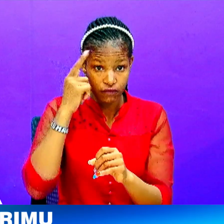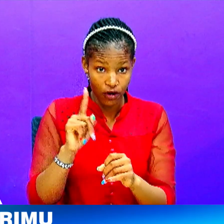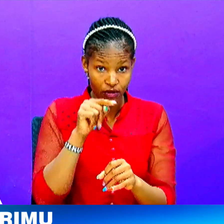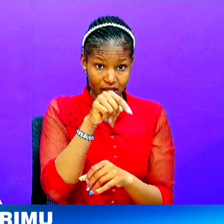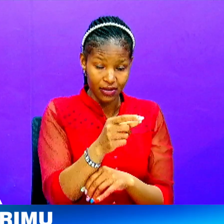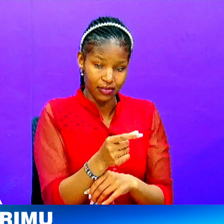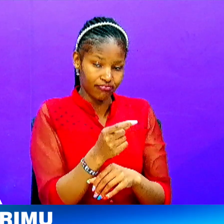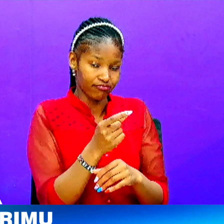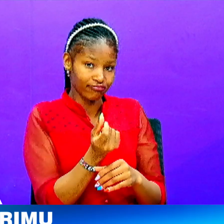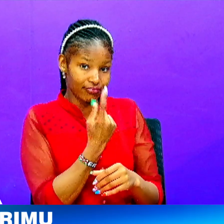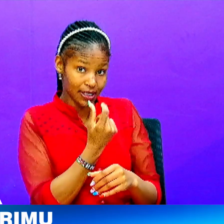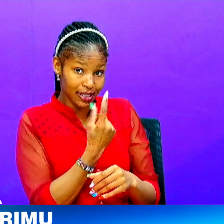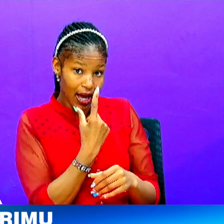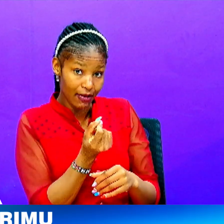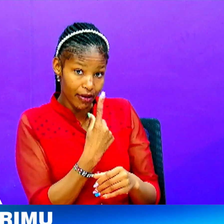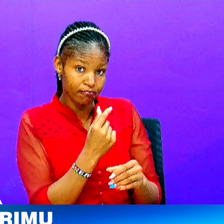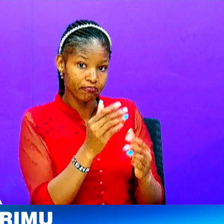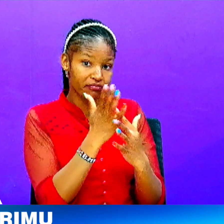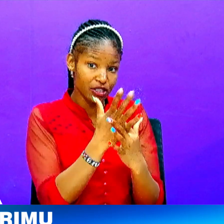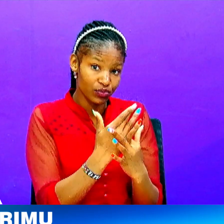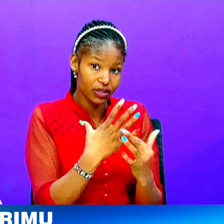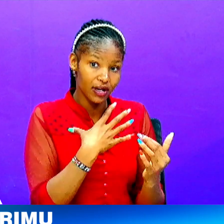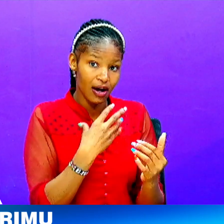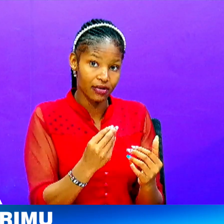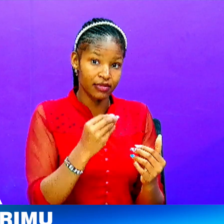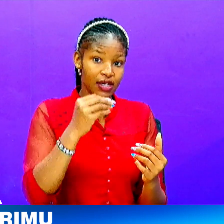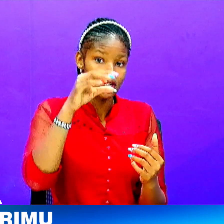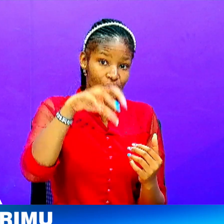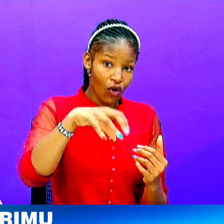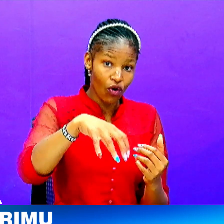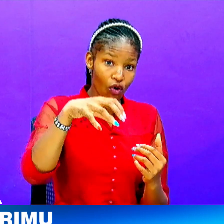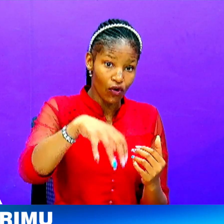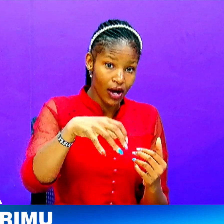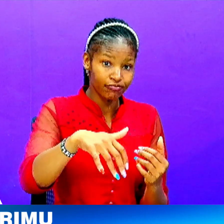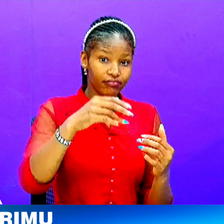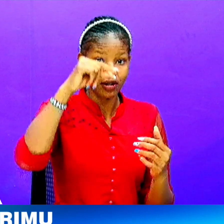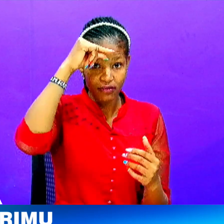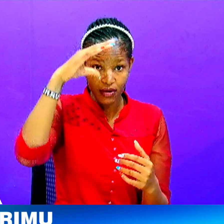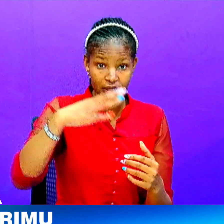Congolese government and rebel groups operating in the Eastern region.